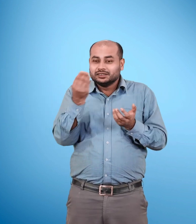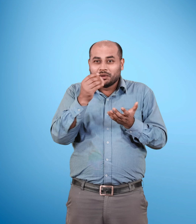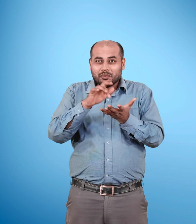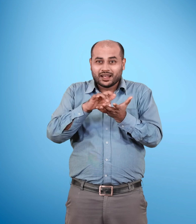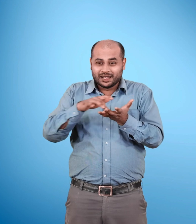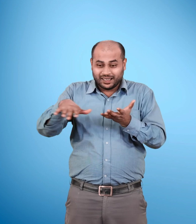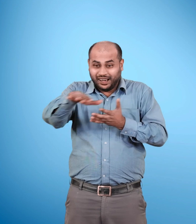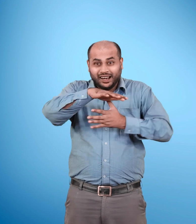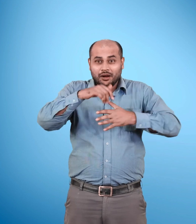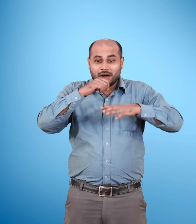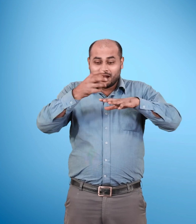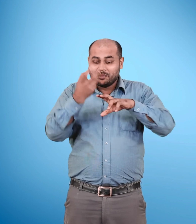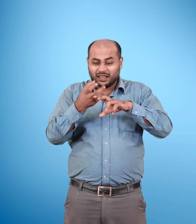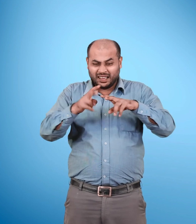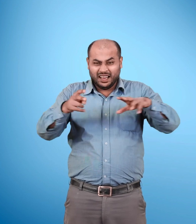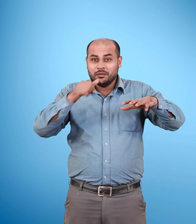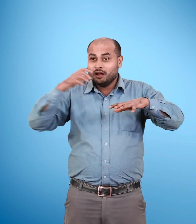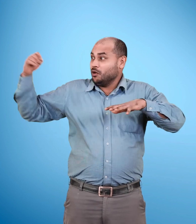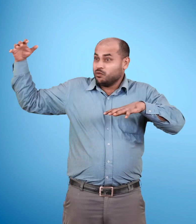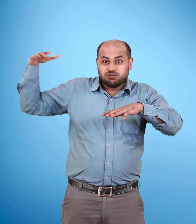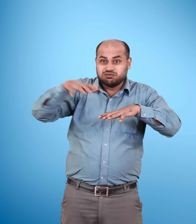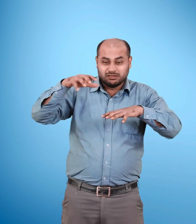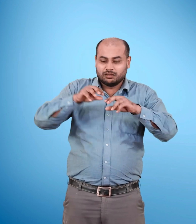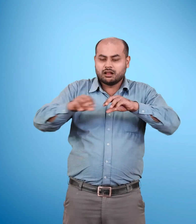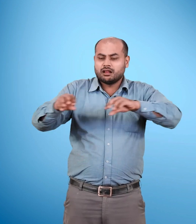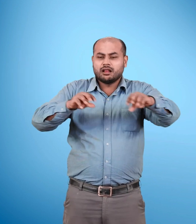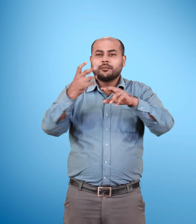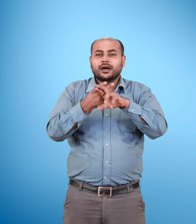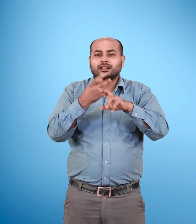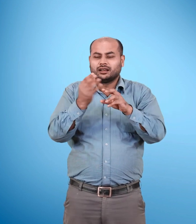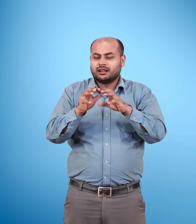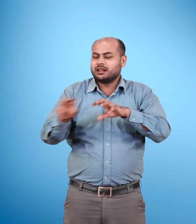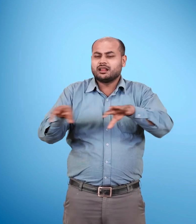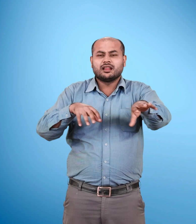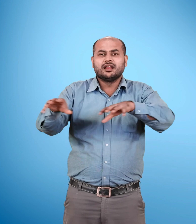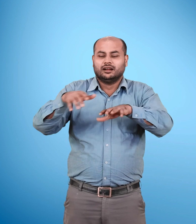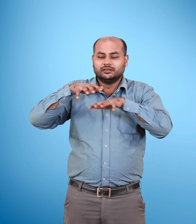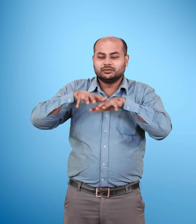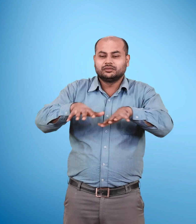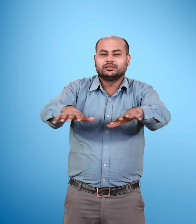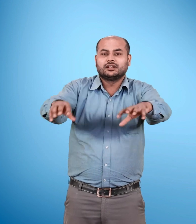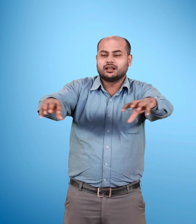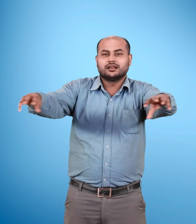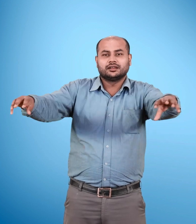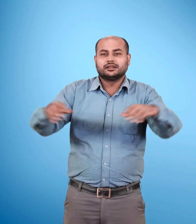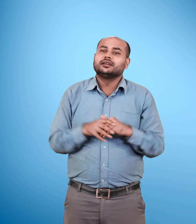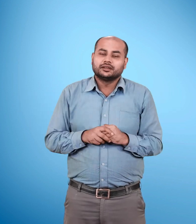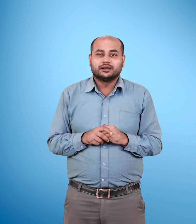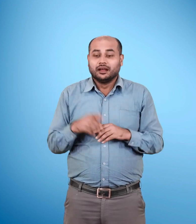There are few areas where most of the land is covered with concrete. This reduces the seepage of rainwater